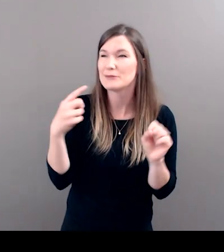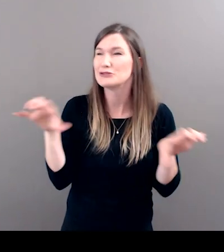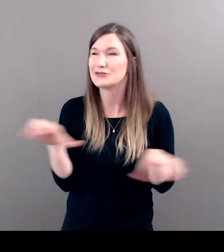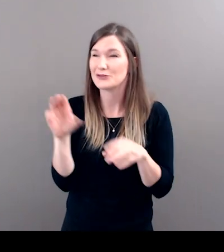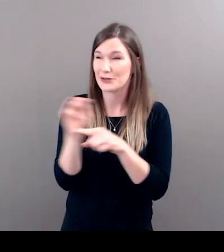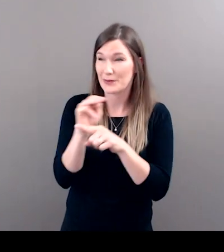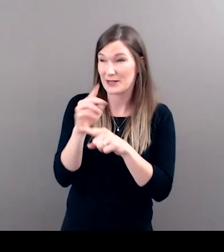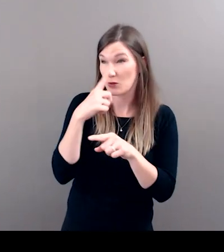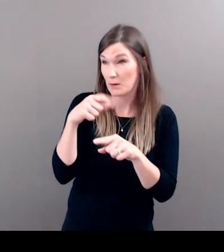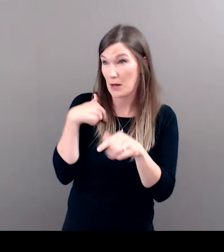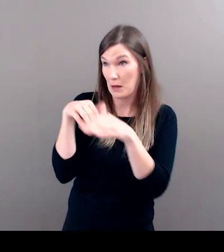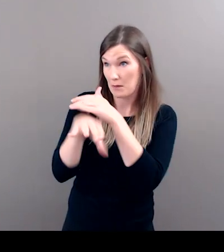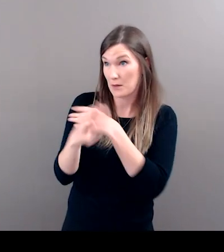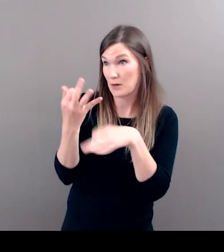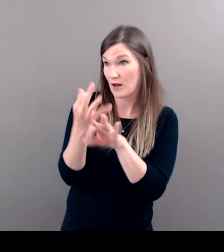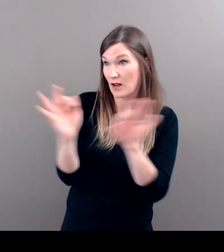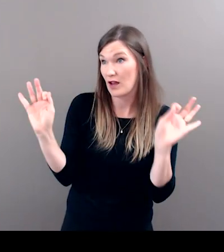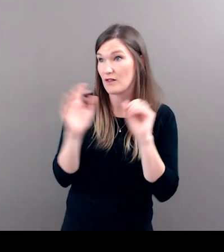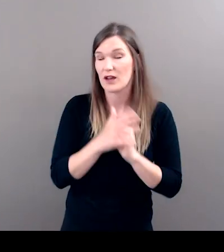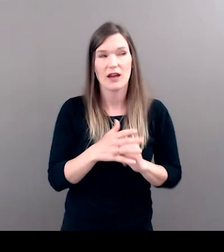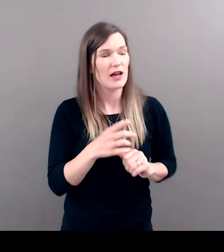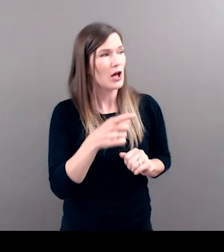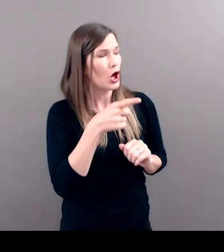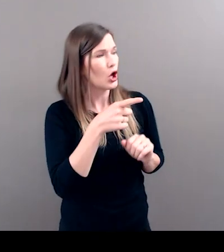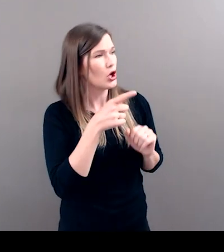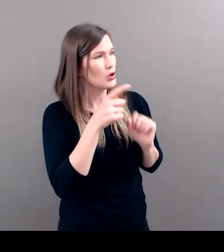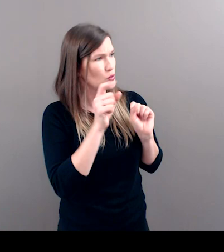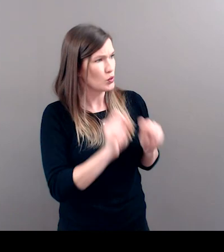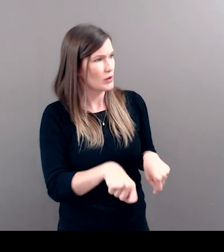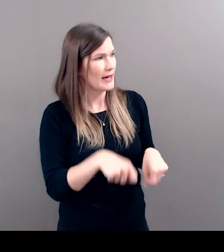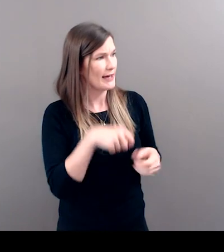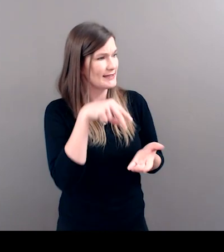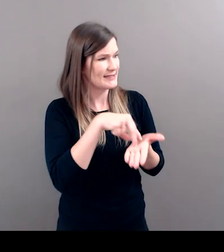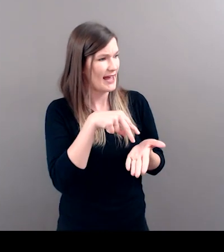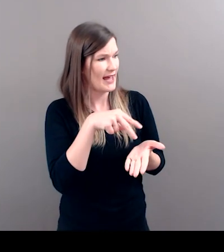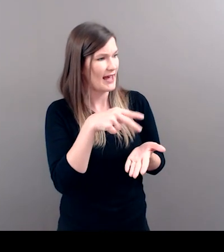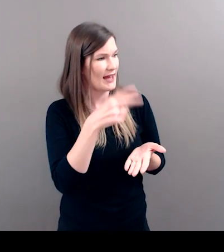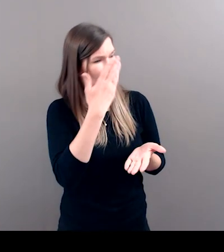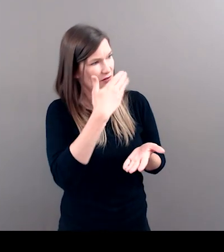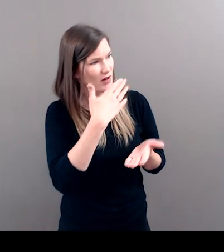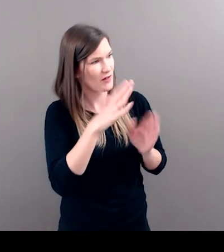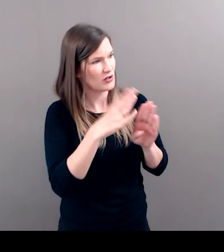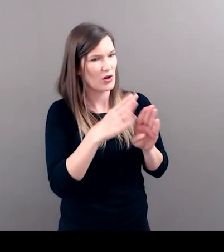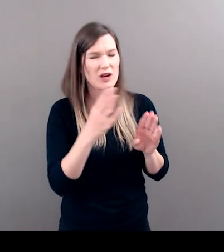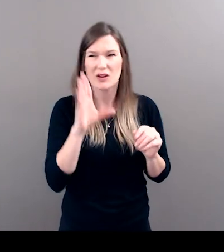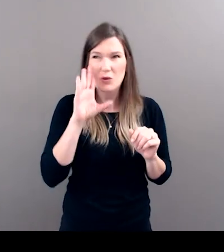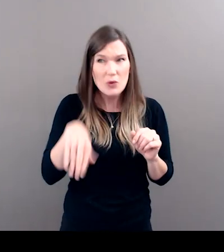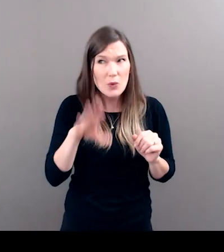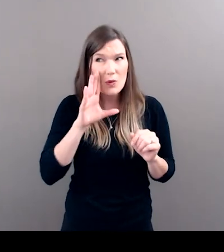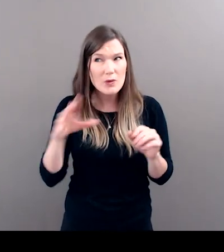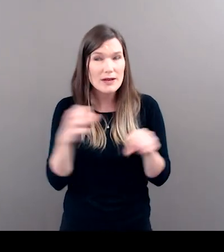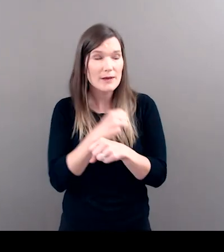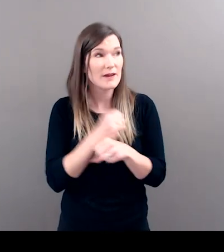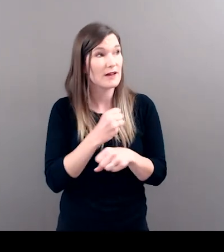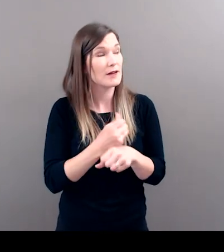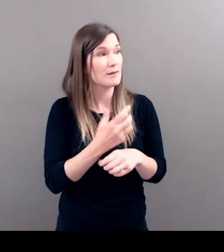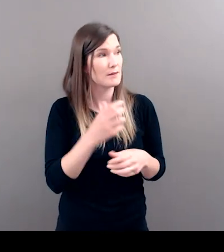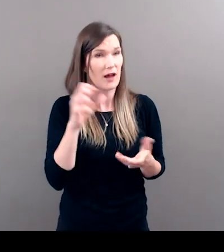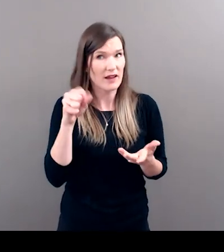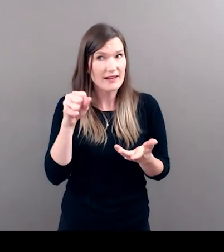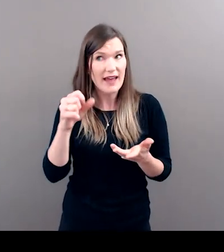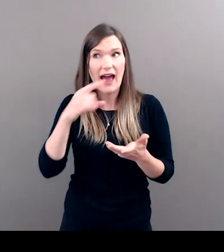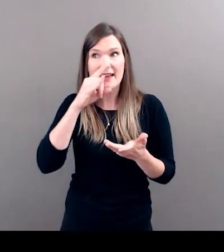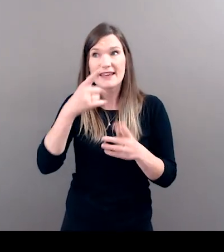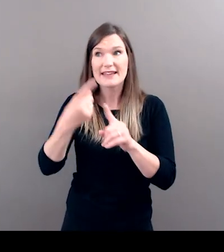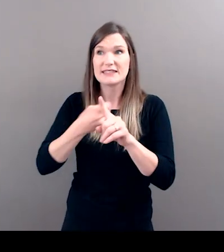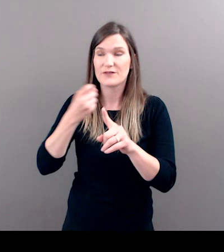people in and have control of the door. I was like, why would you do that? He said, well, you know, it's going to be a fight. I said, yeah, some kids from Penasquitos and Mira Mesa are going to